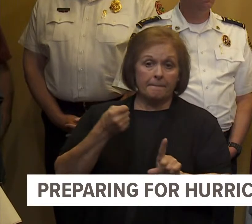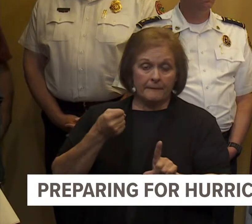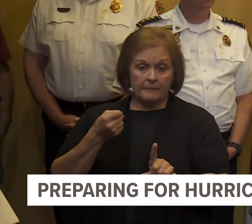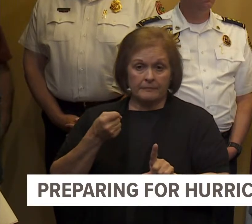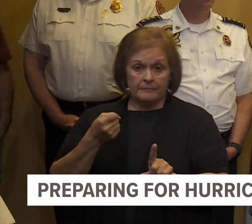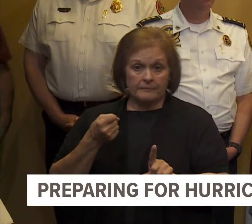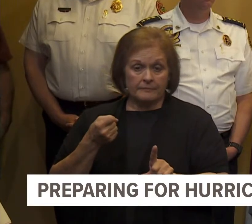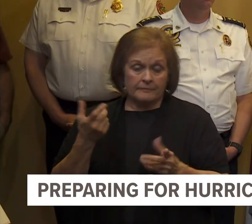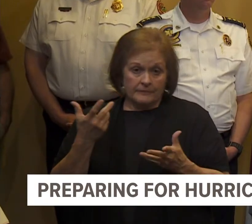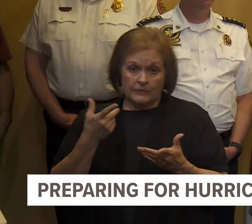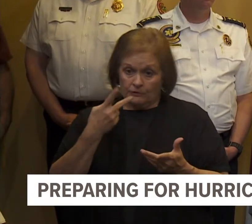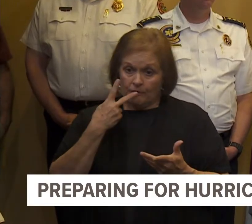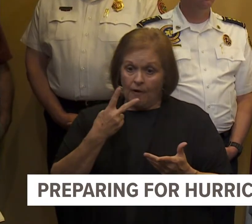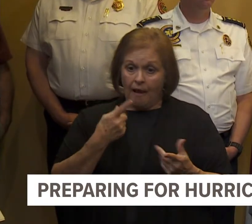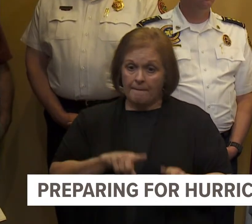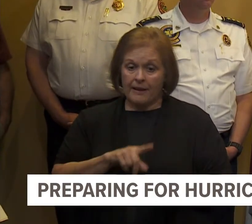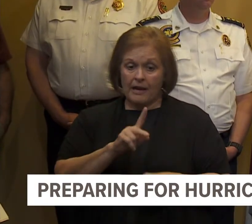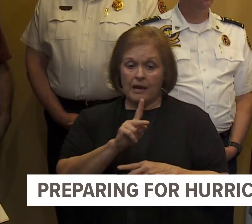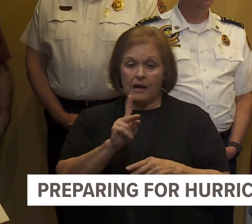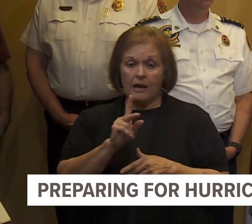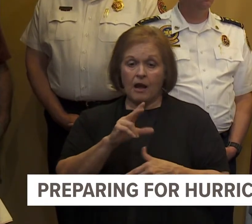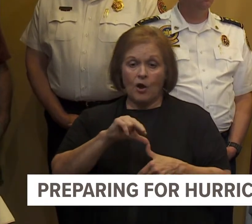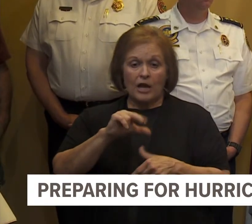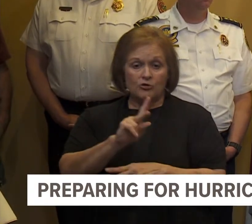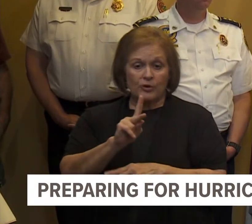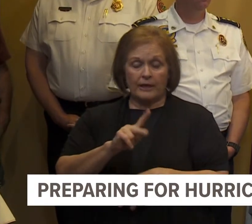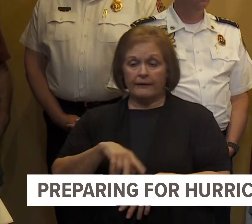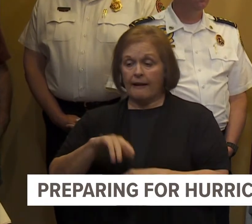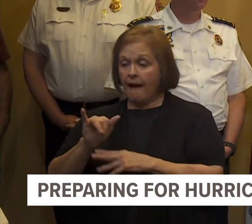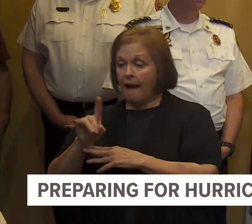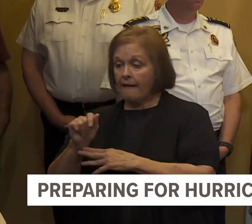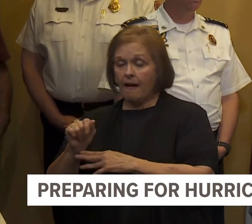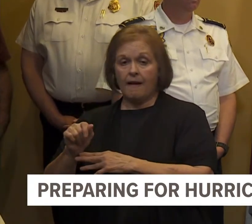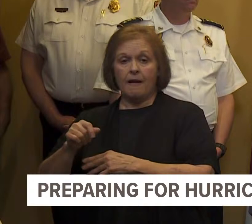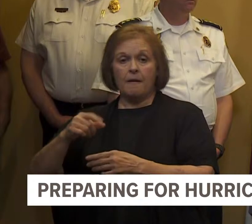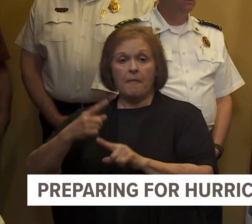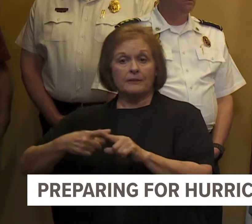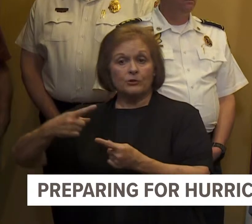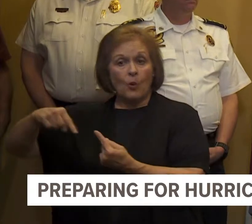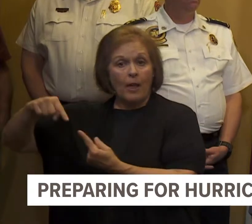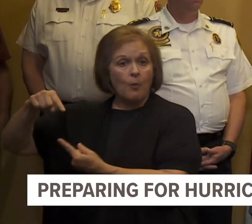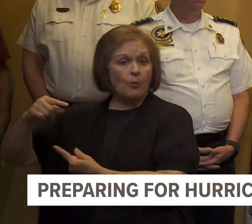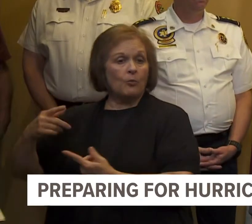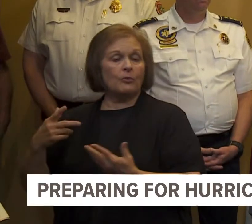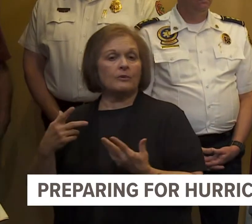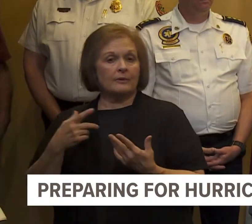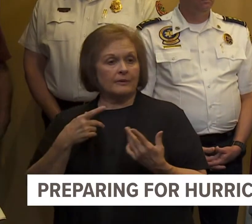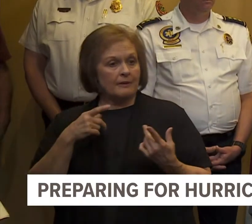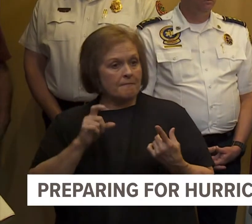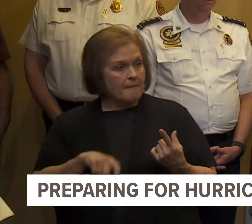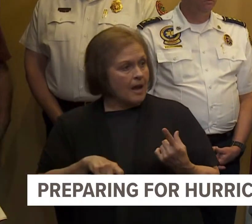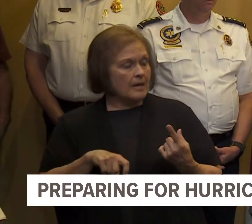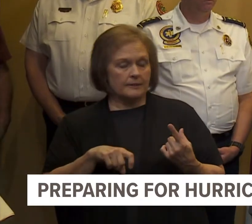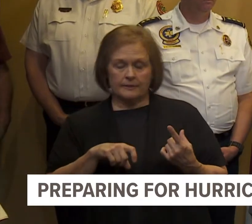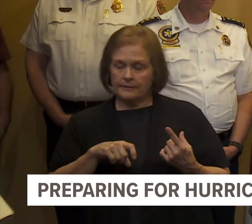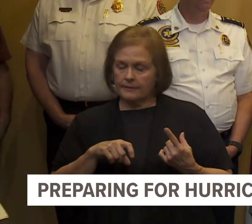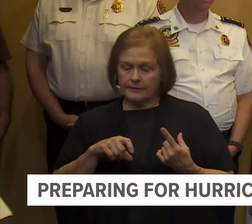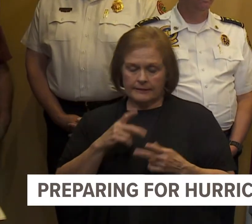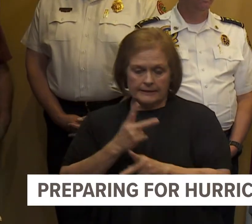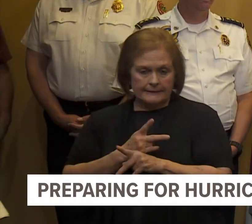we saw that through Katrina, we saw that through Ida, we continue to see it through tornadoes, that we have to combine, and communication is